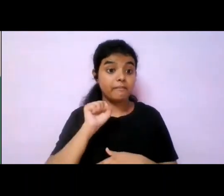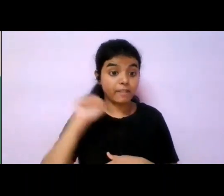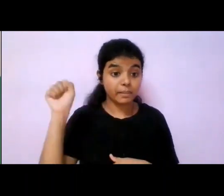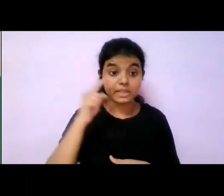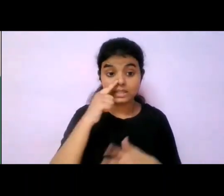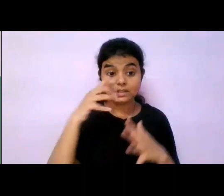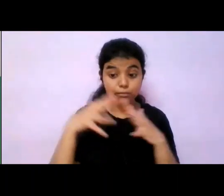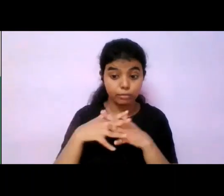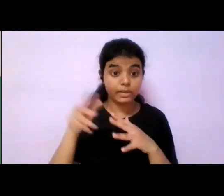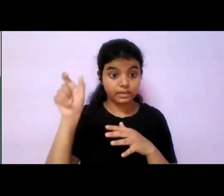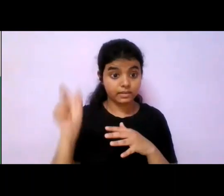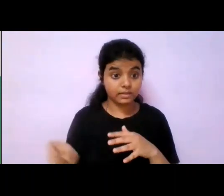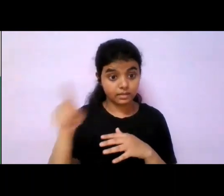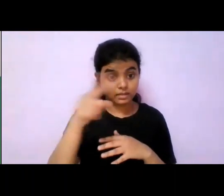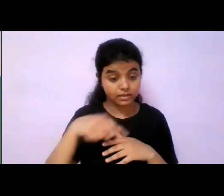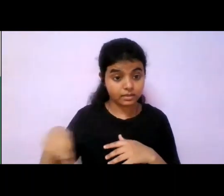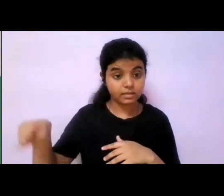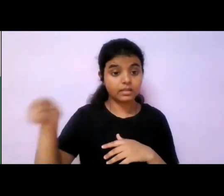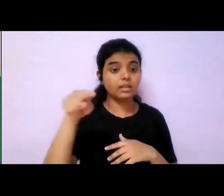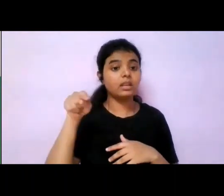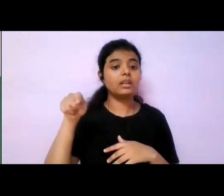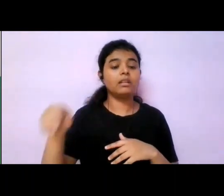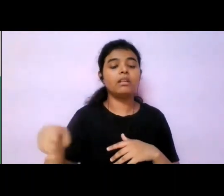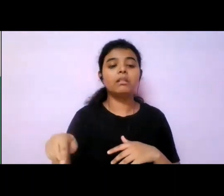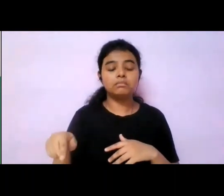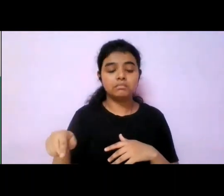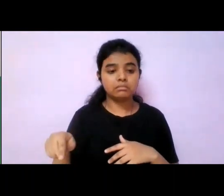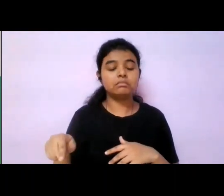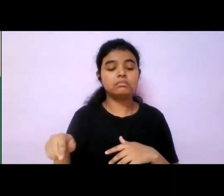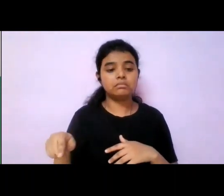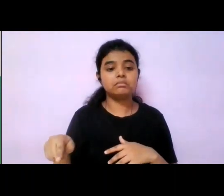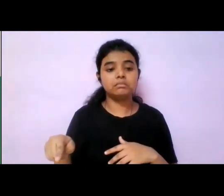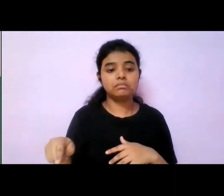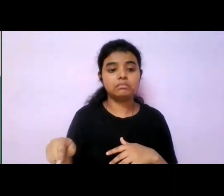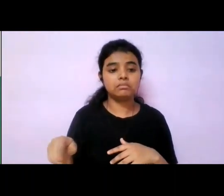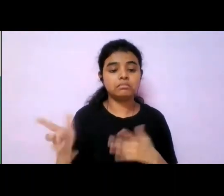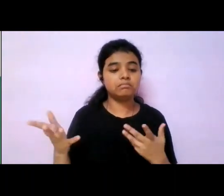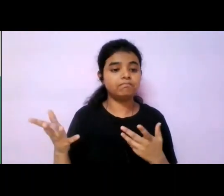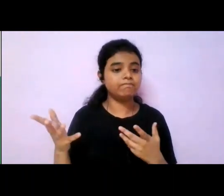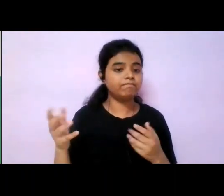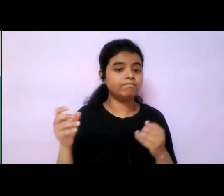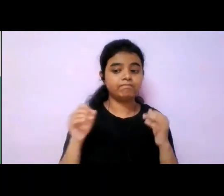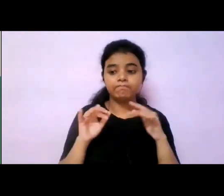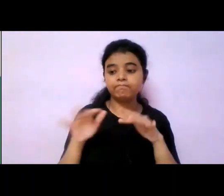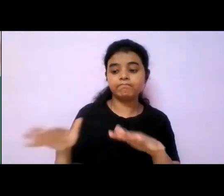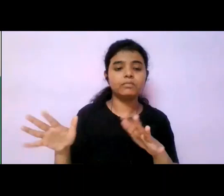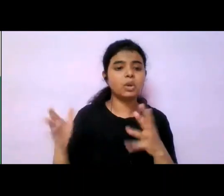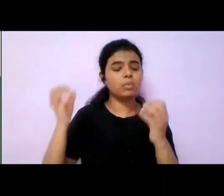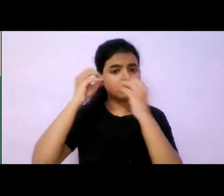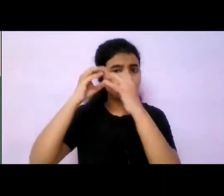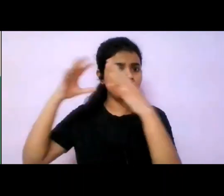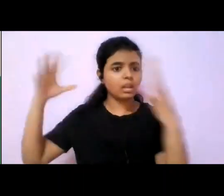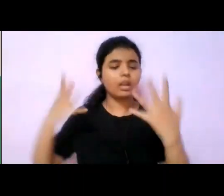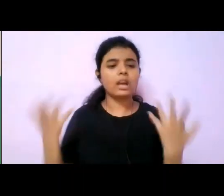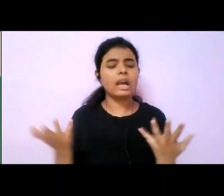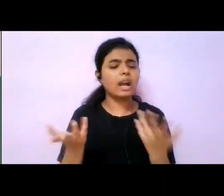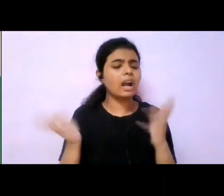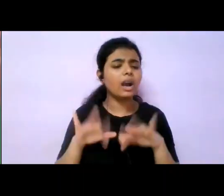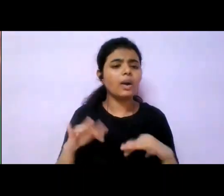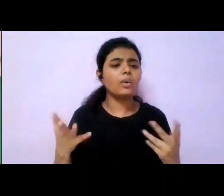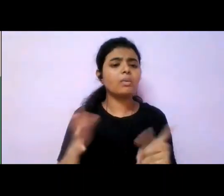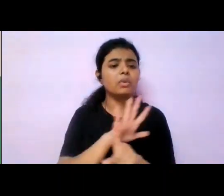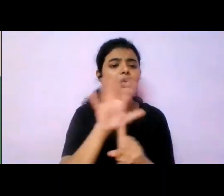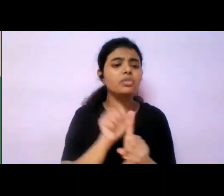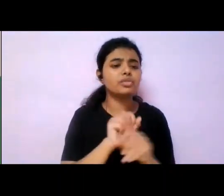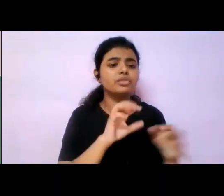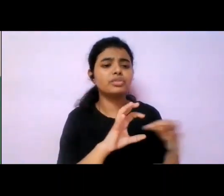who've offered some incredibly important critiques of the way in which cultural imaginaries that might come through in the text of